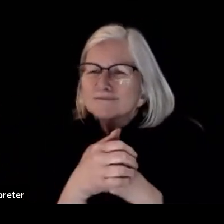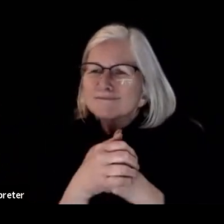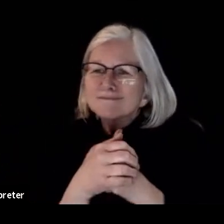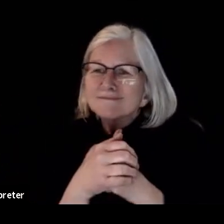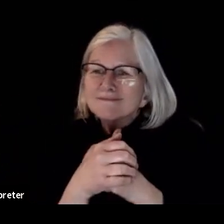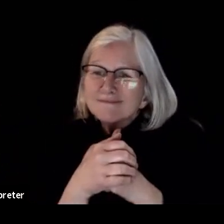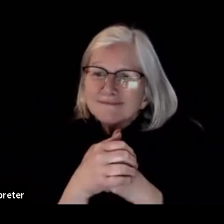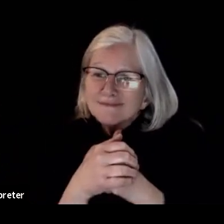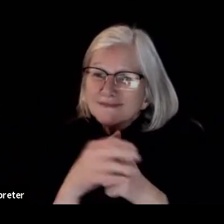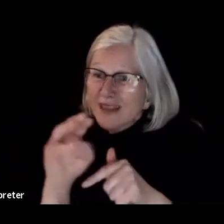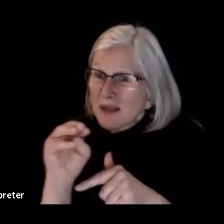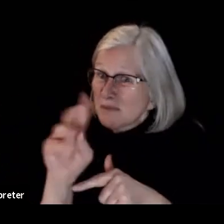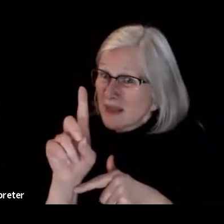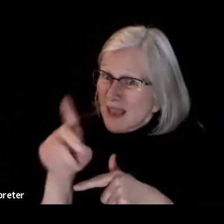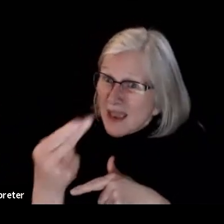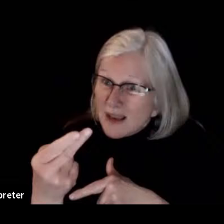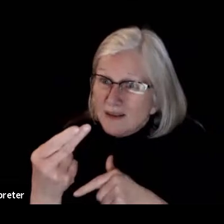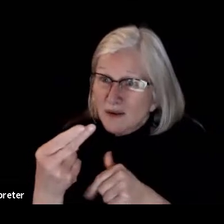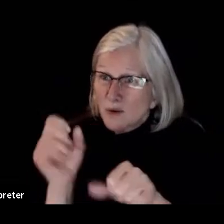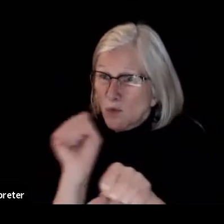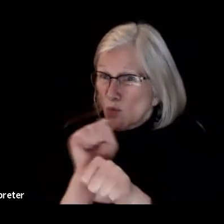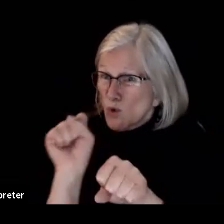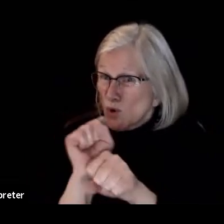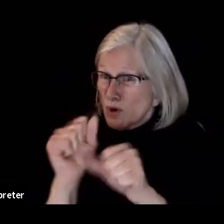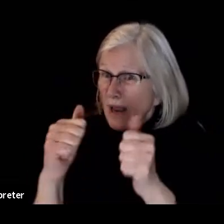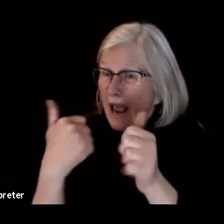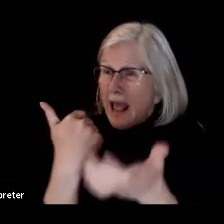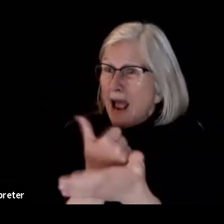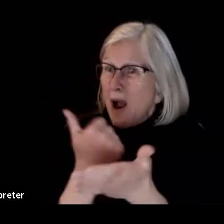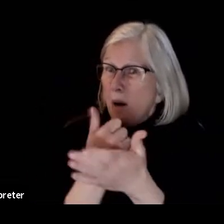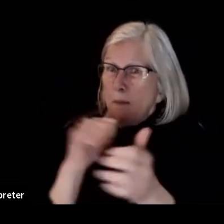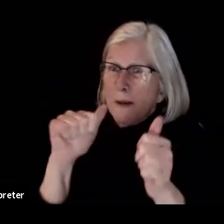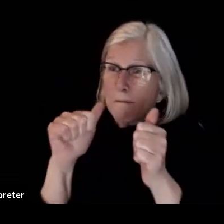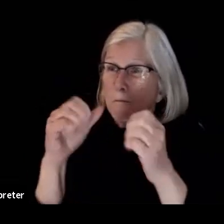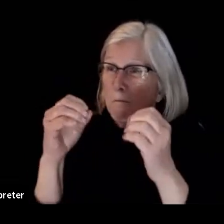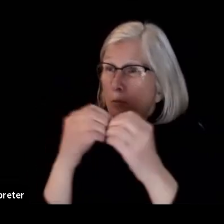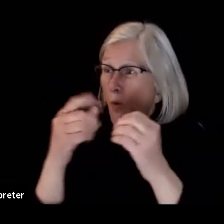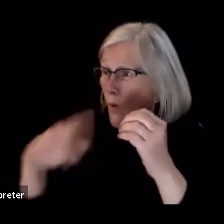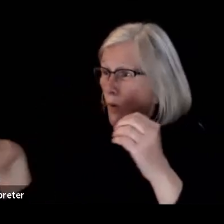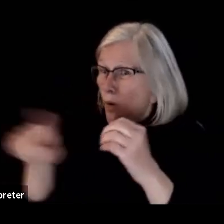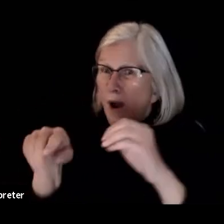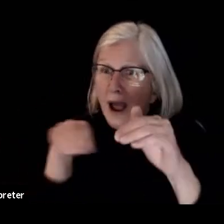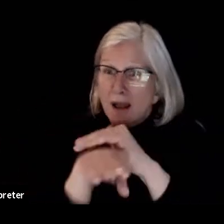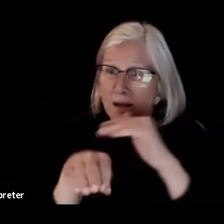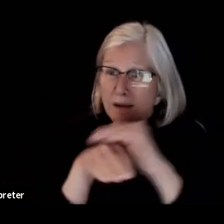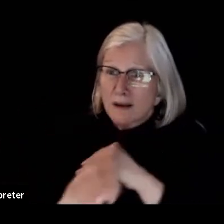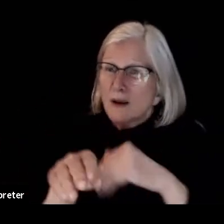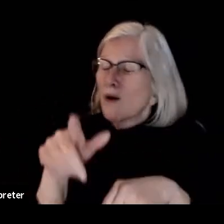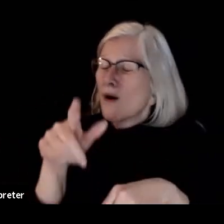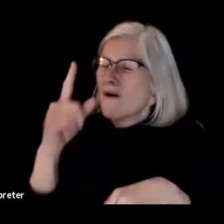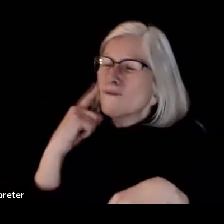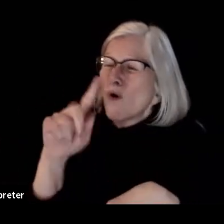make the vaccine connector itself more accessible for non-English speaking residents.